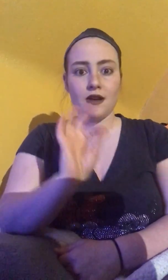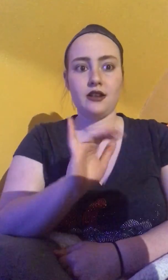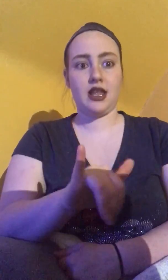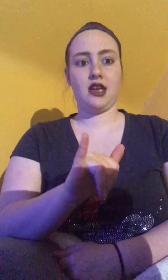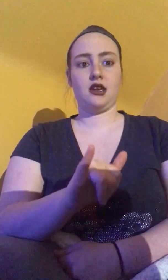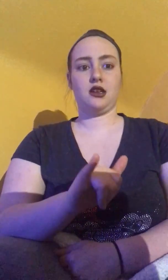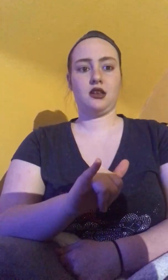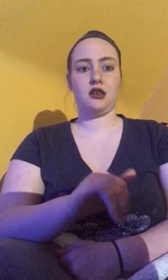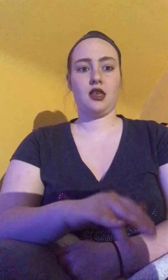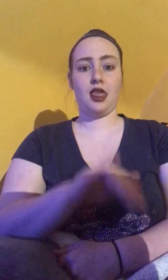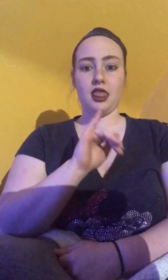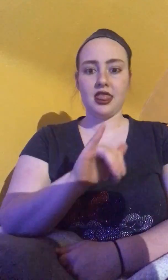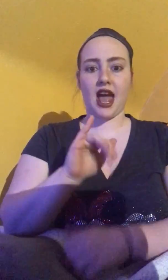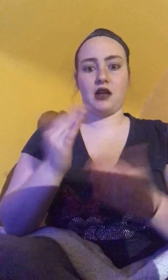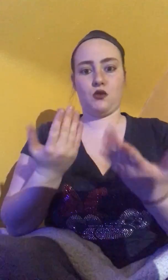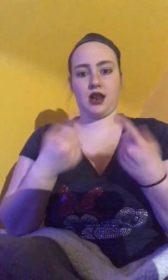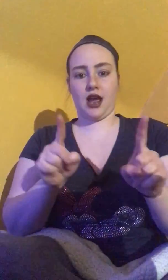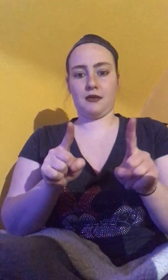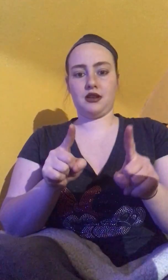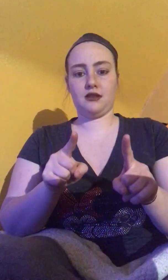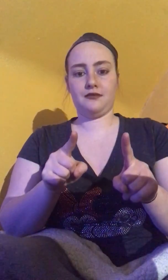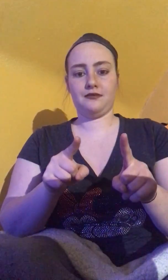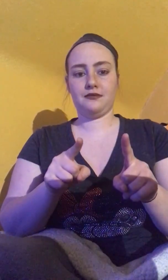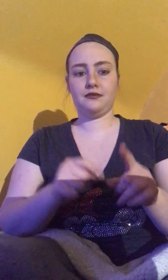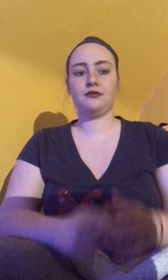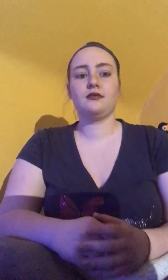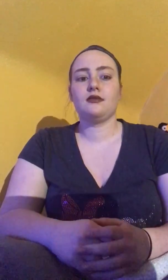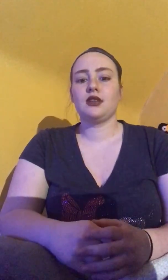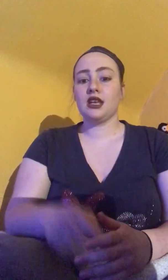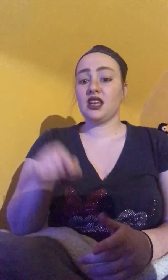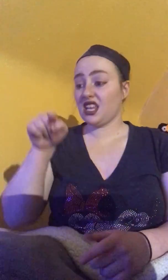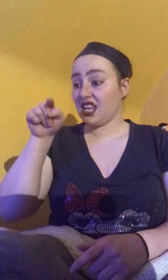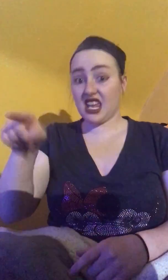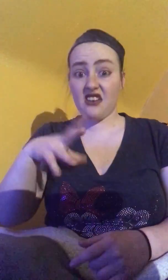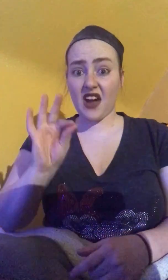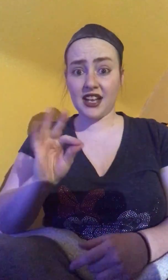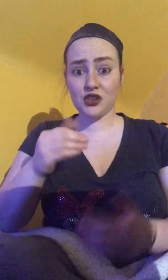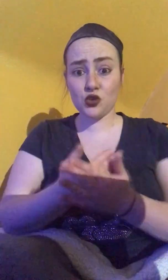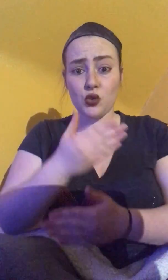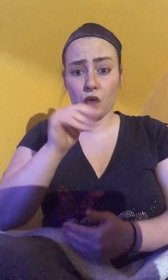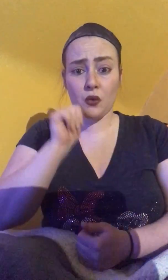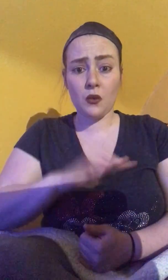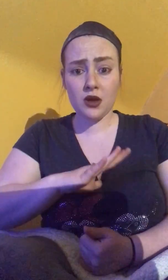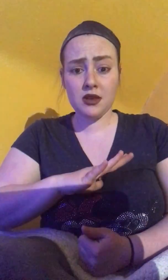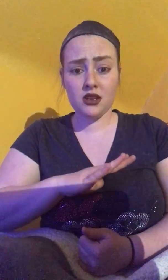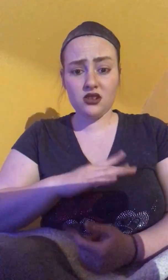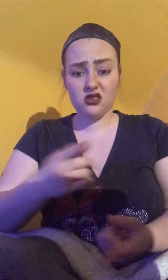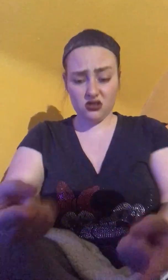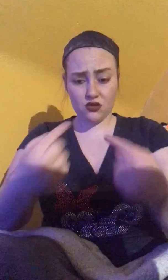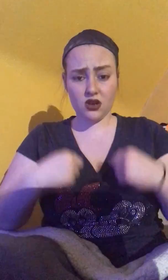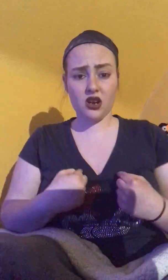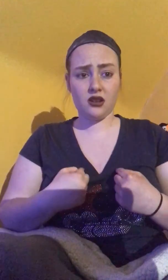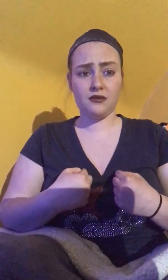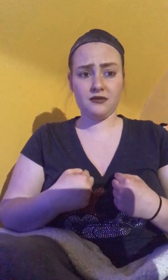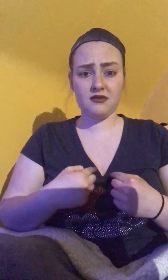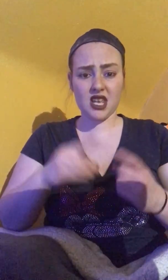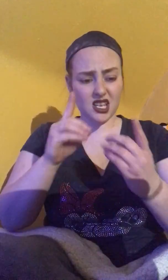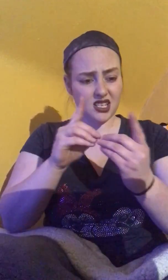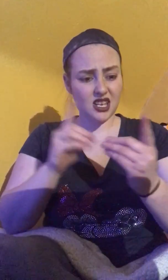this guy's game. He finds new women in the program to show off to, date them, hook